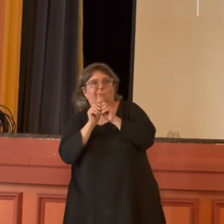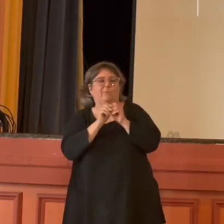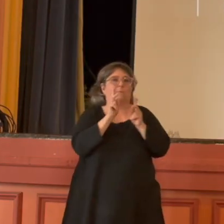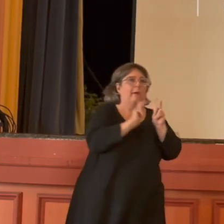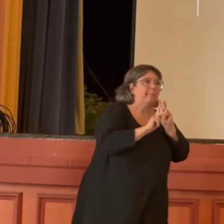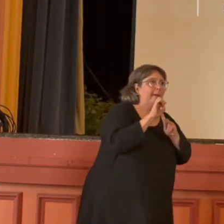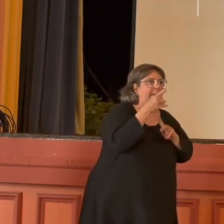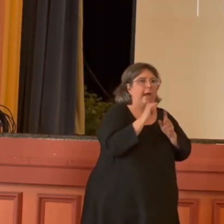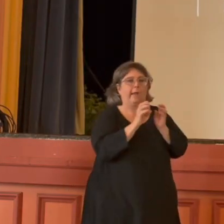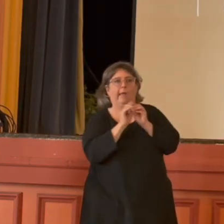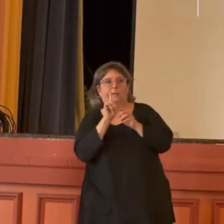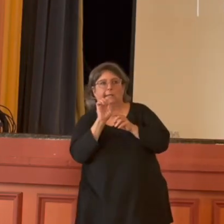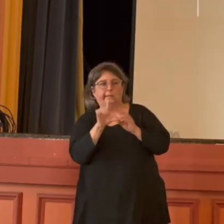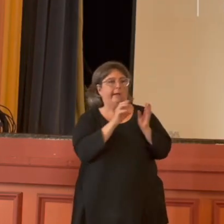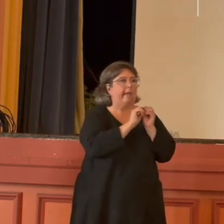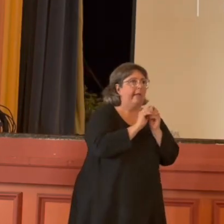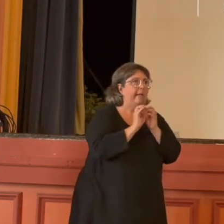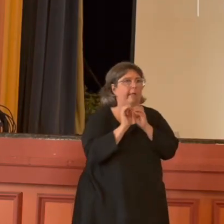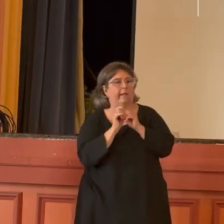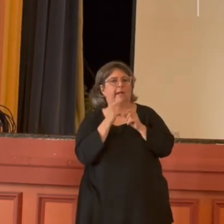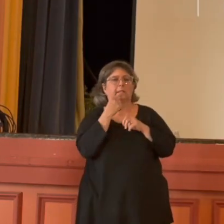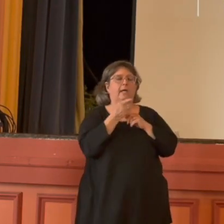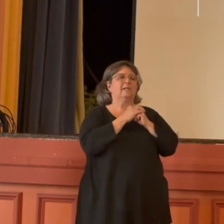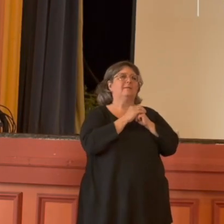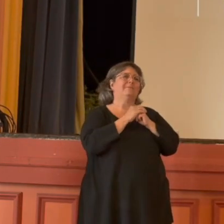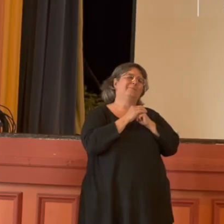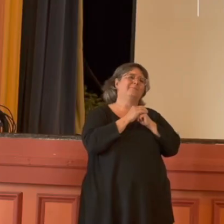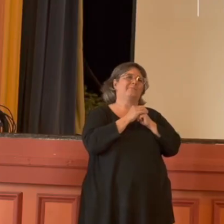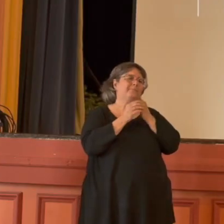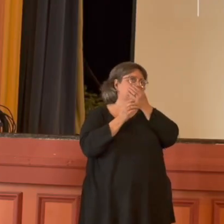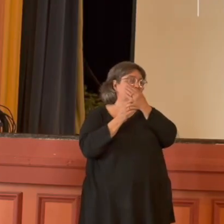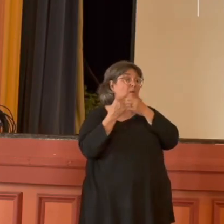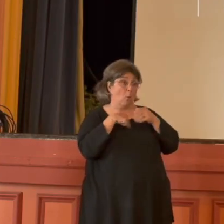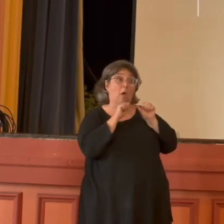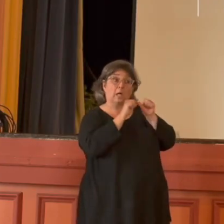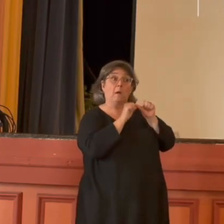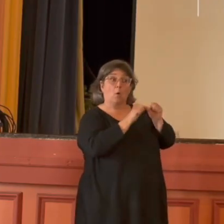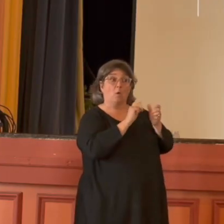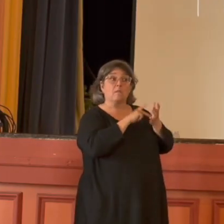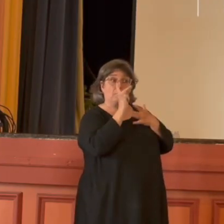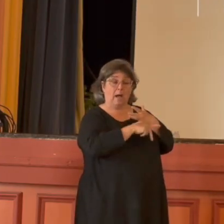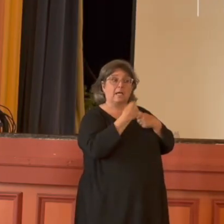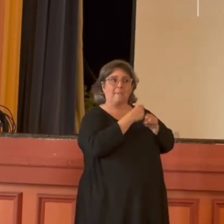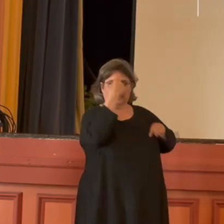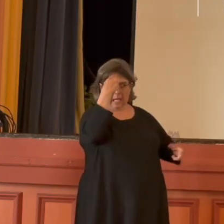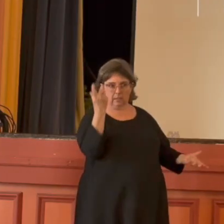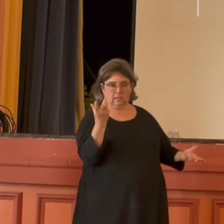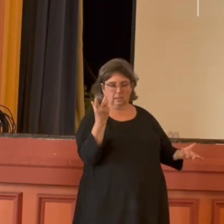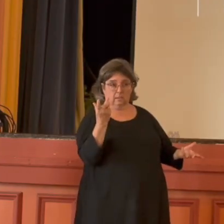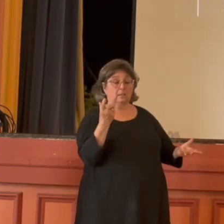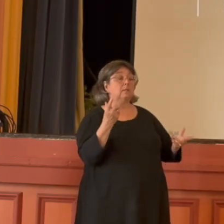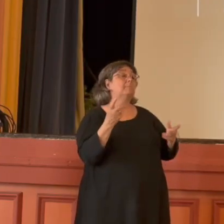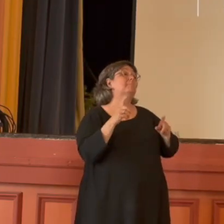with the EPA and the DEC, and we said, we'll keep going with the projects that make sense, but